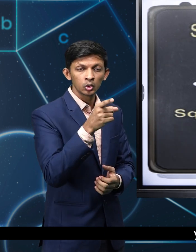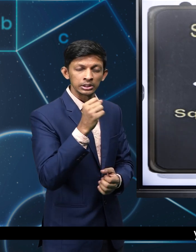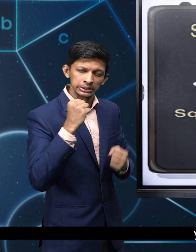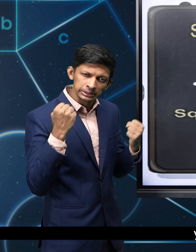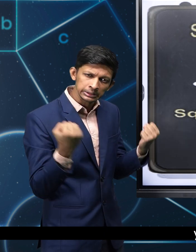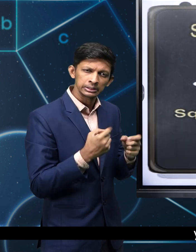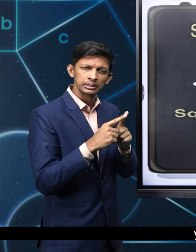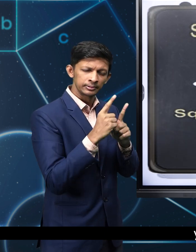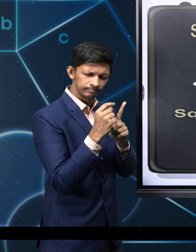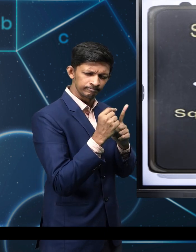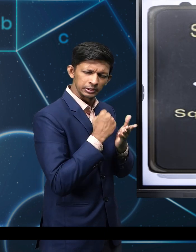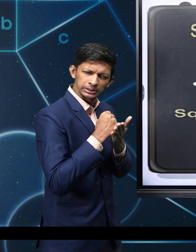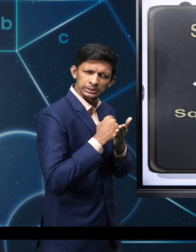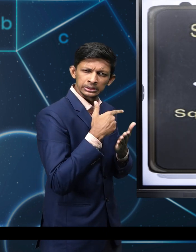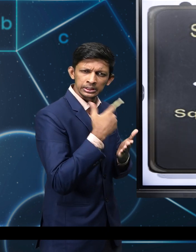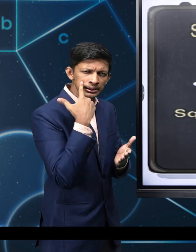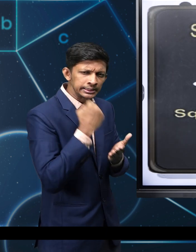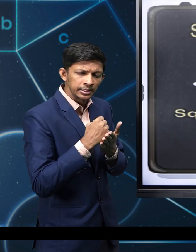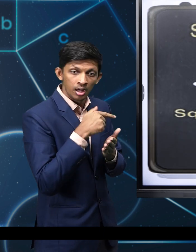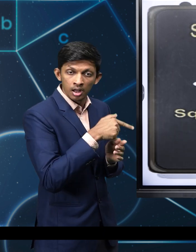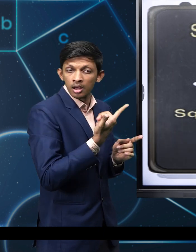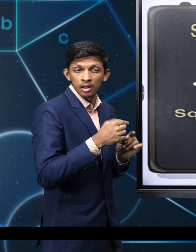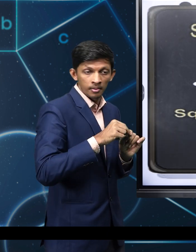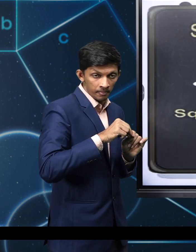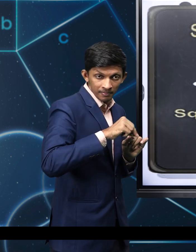you can quickly determine the length of the pole's shadow on the ground.